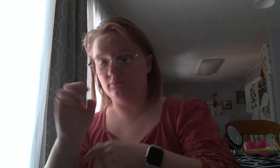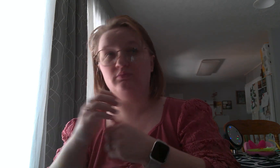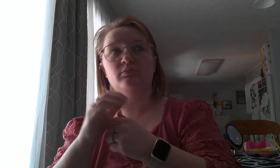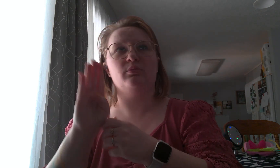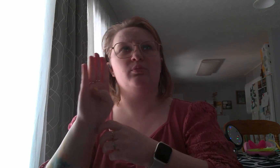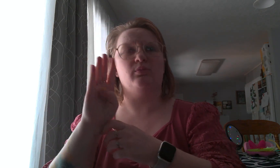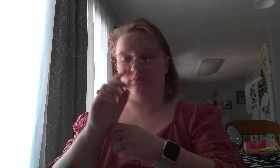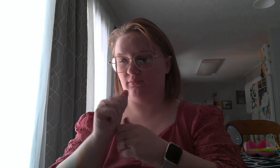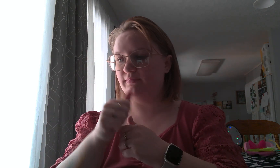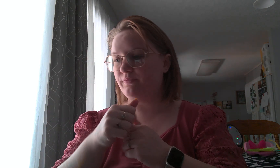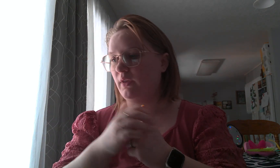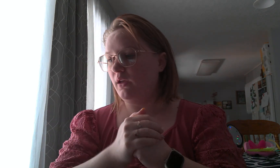Burrell.